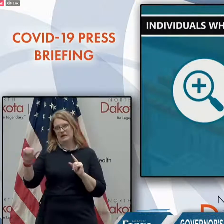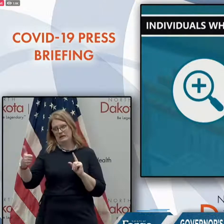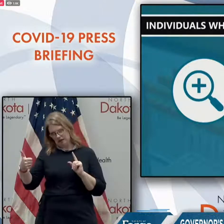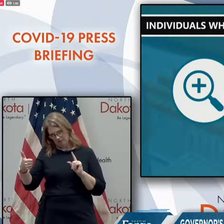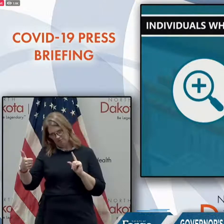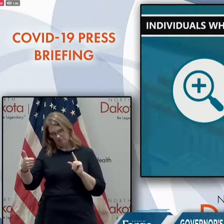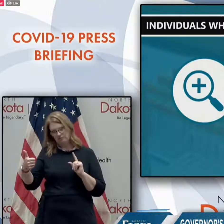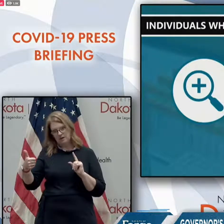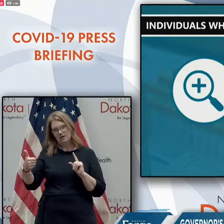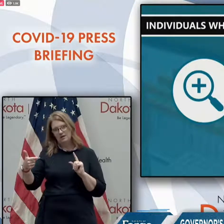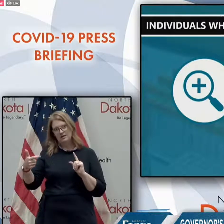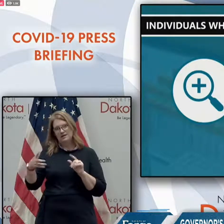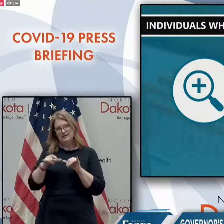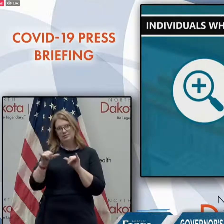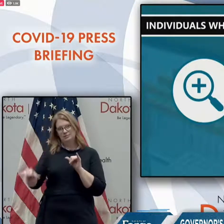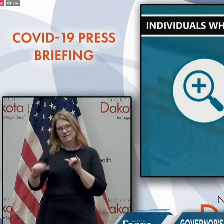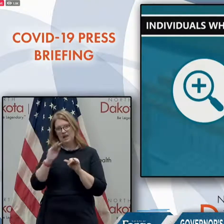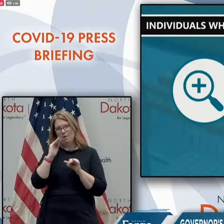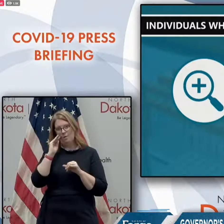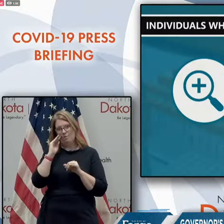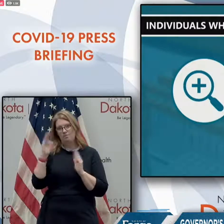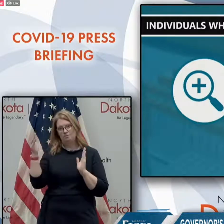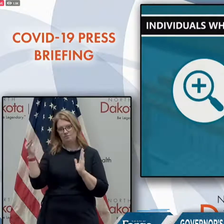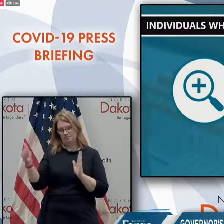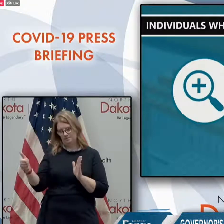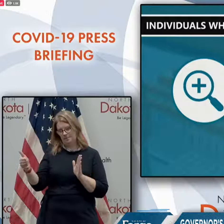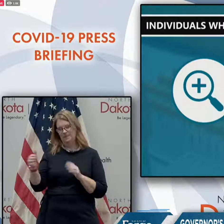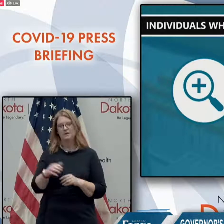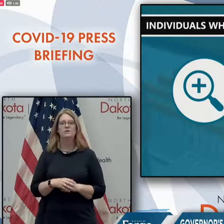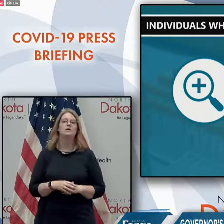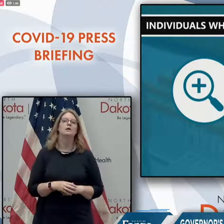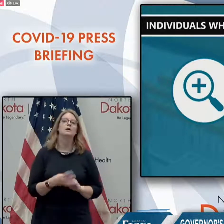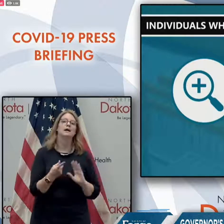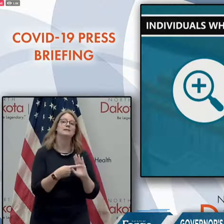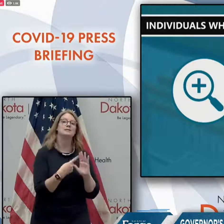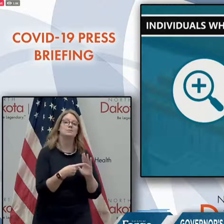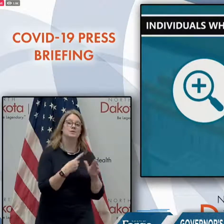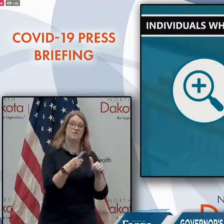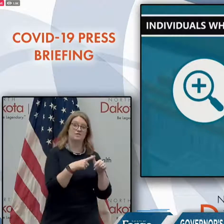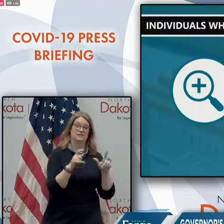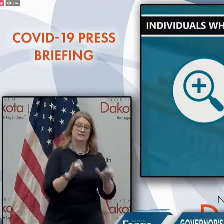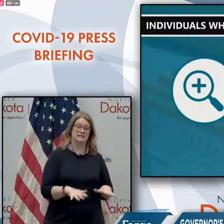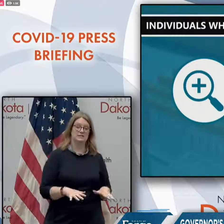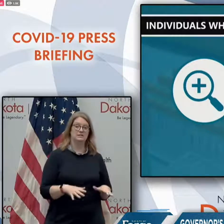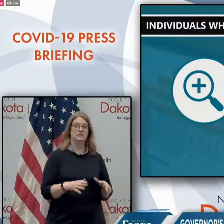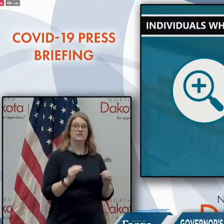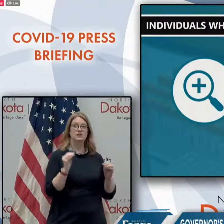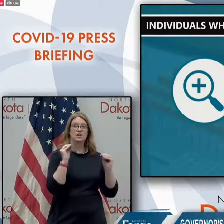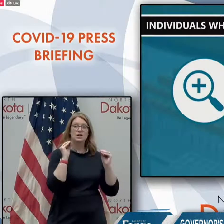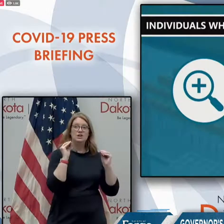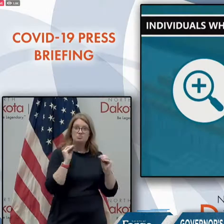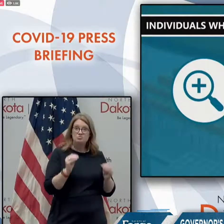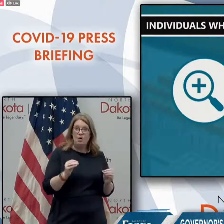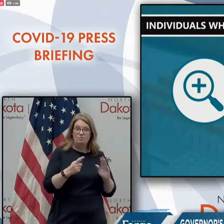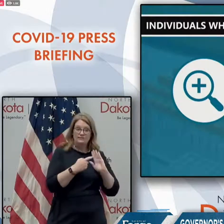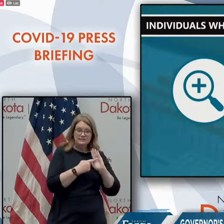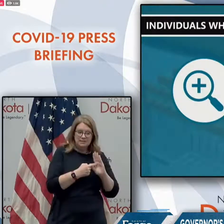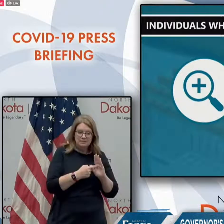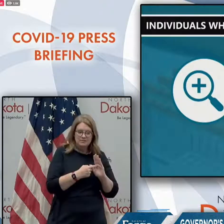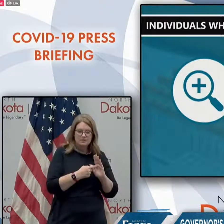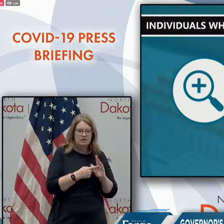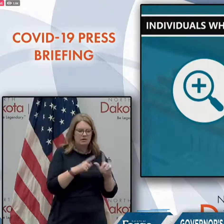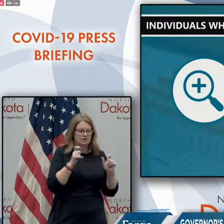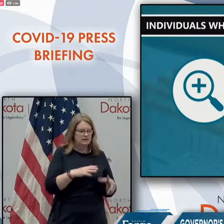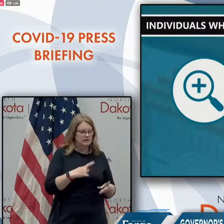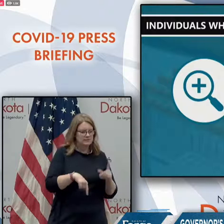need to stay home. Some people, when they're first tested, are asymptomatic and then go on to develop